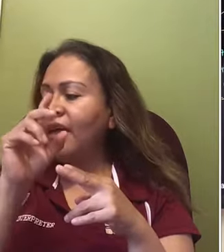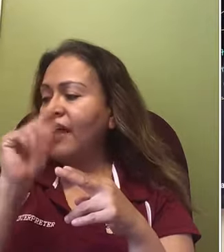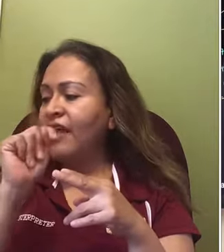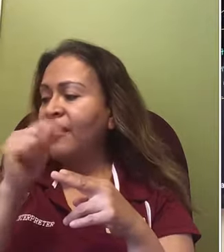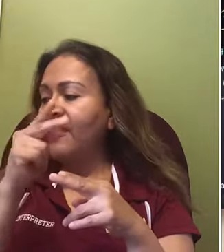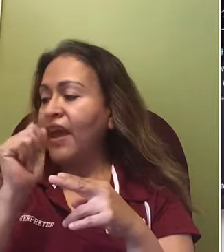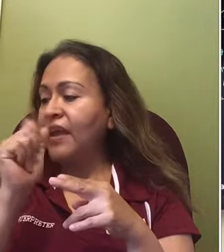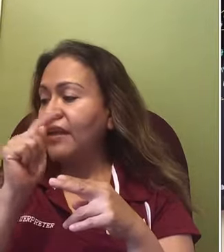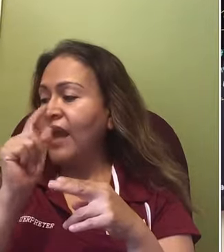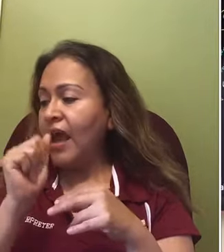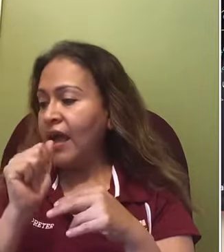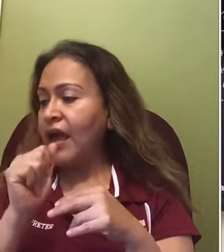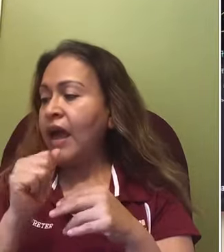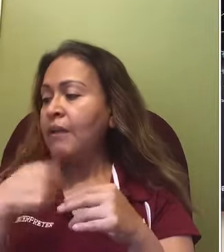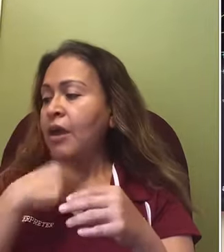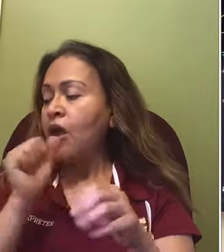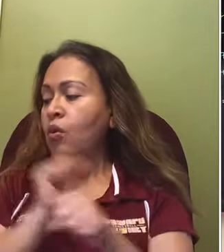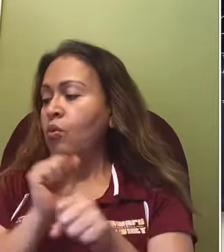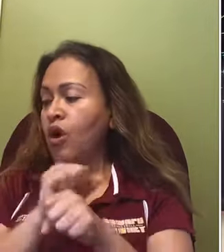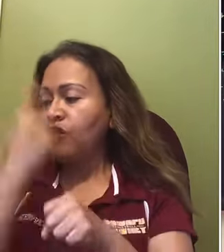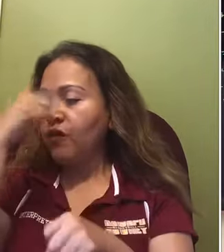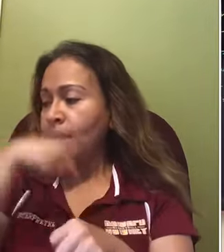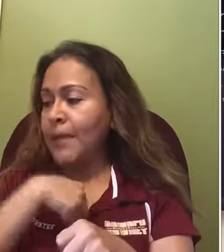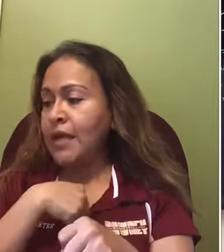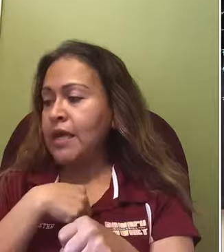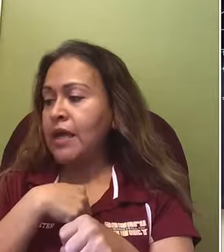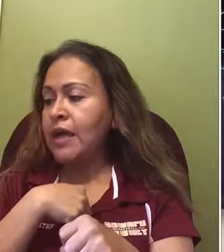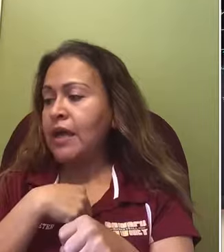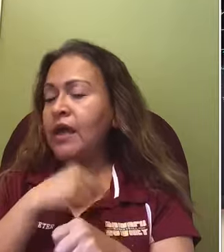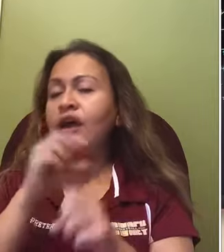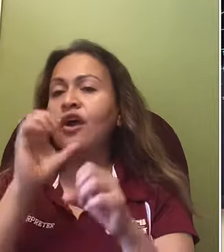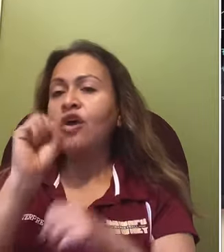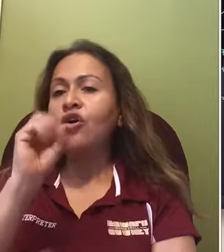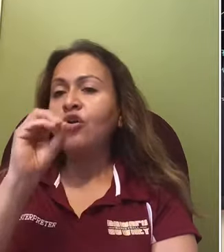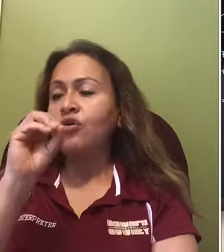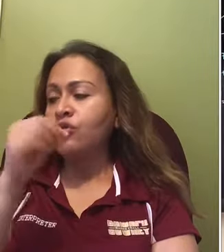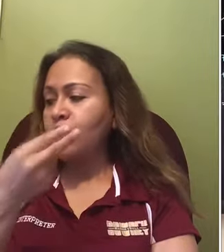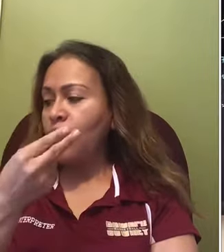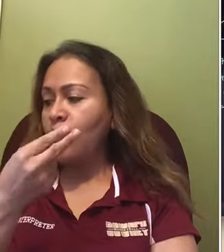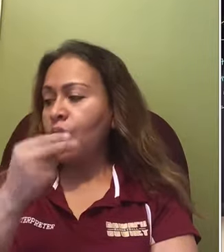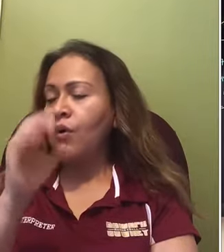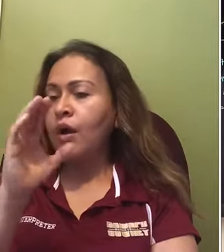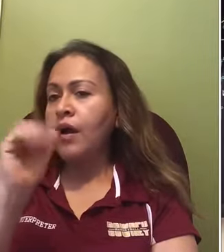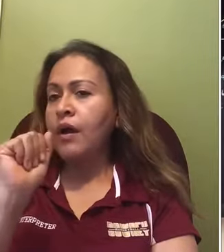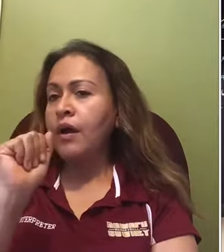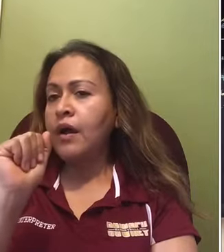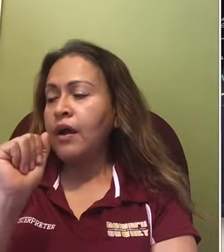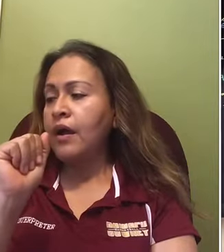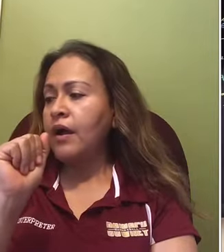want to write down, at least for me it works out to write down, SOHCAHTOA.